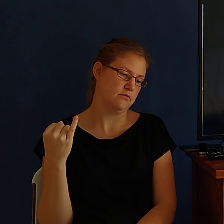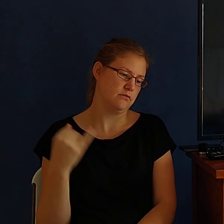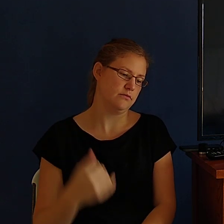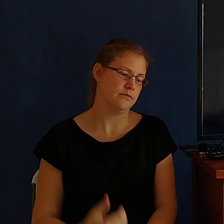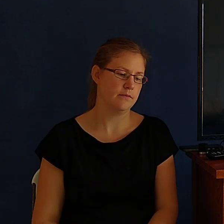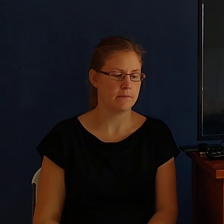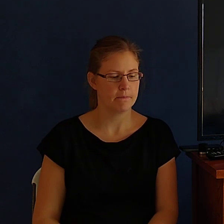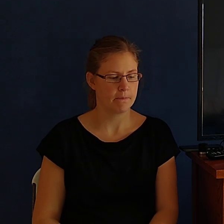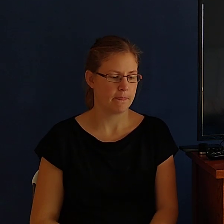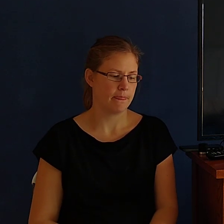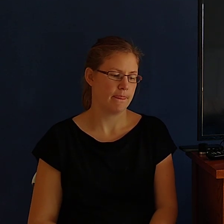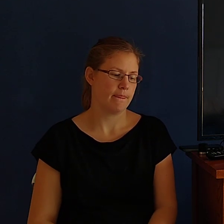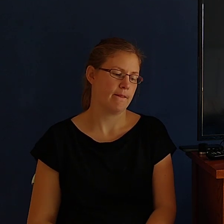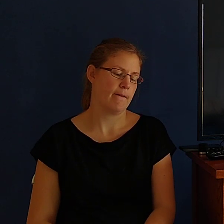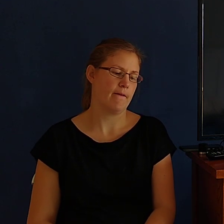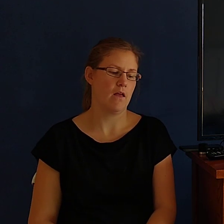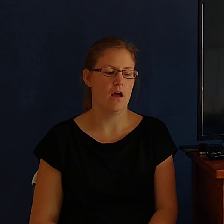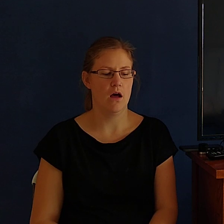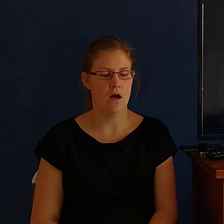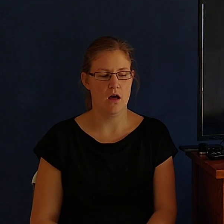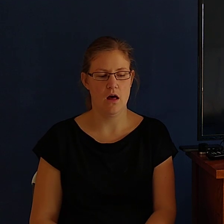So F is connected to G